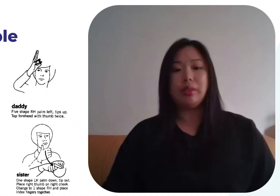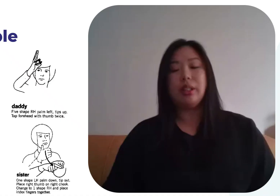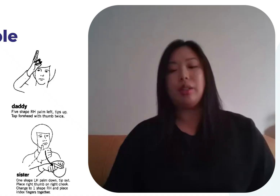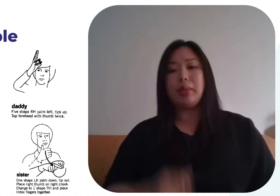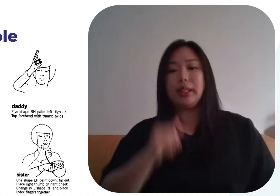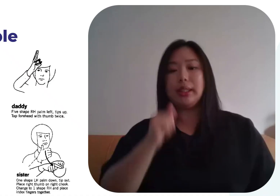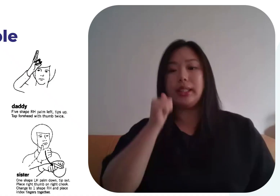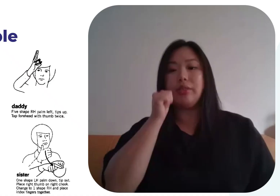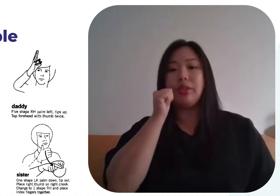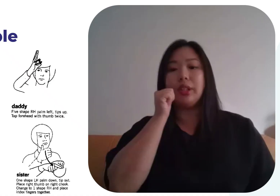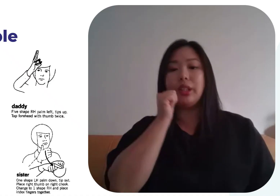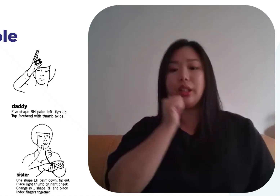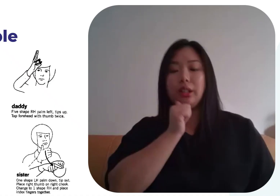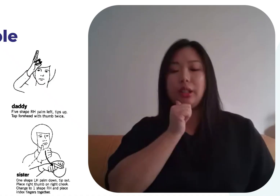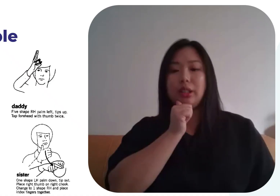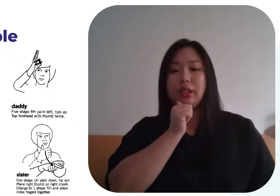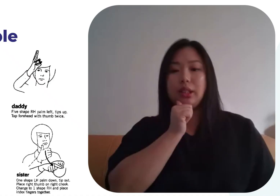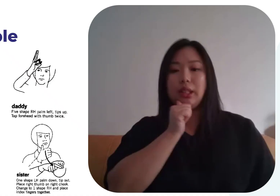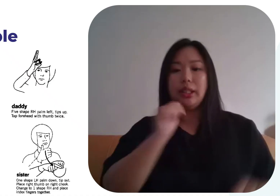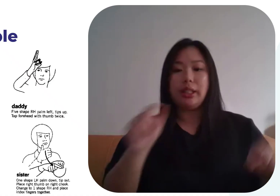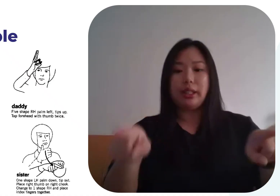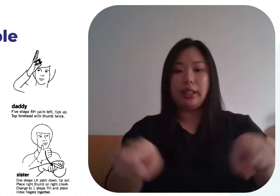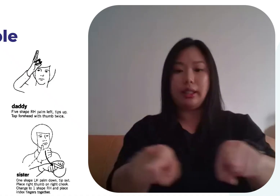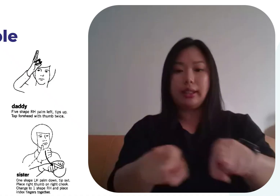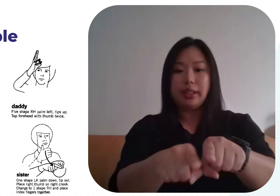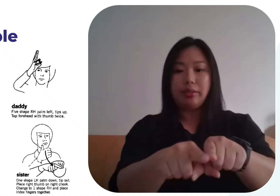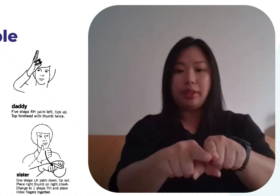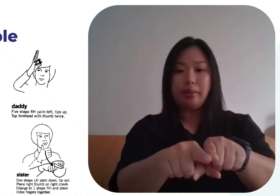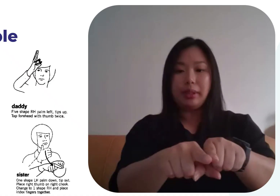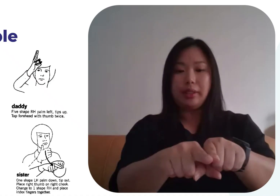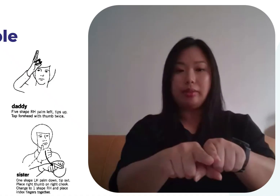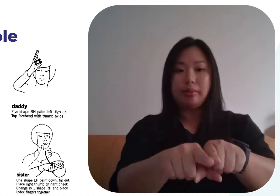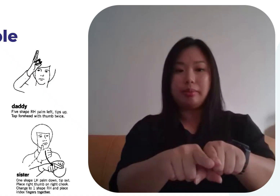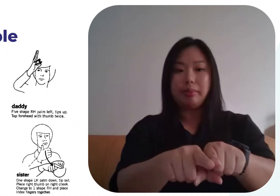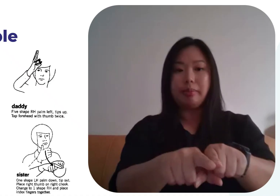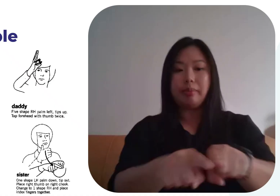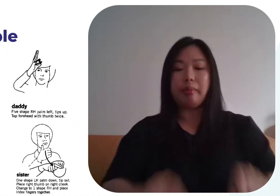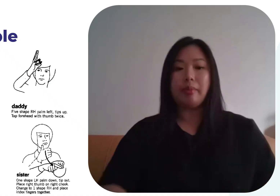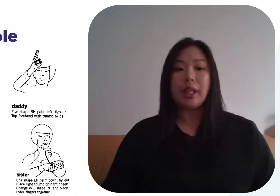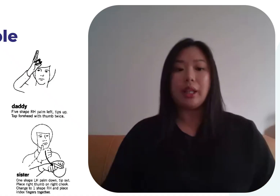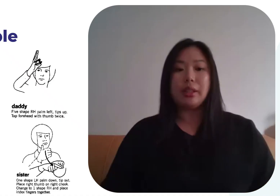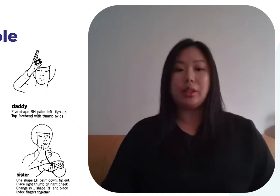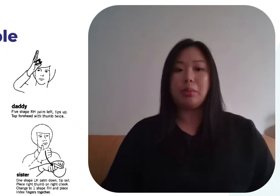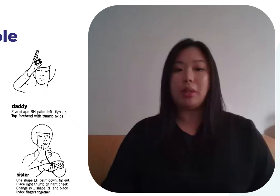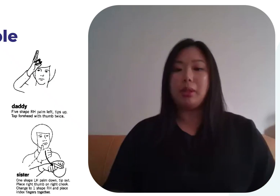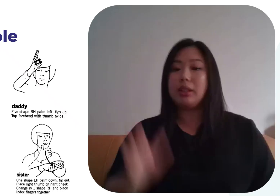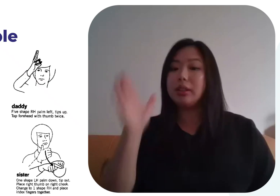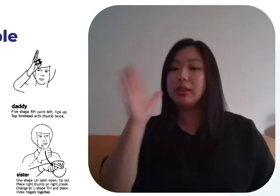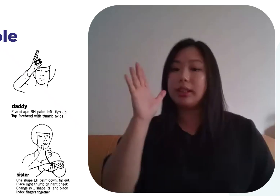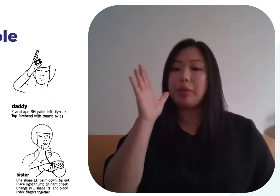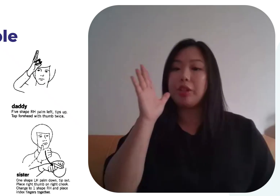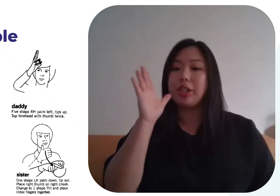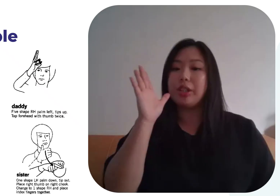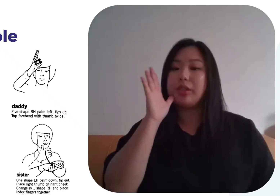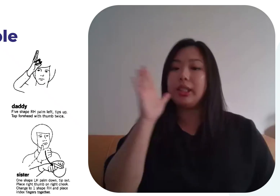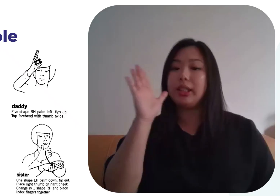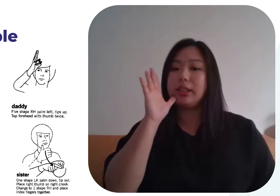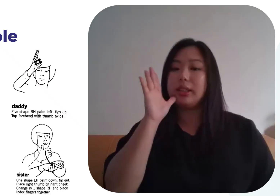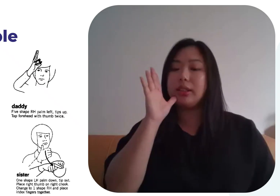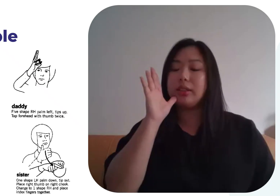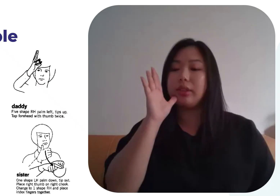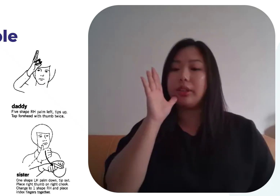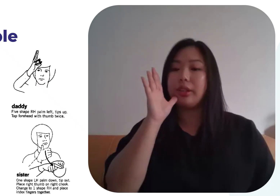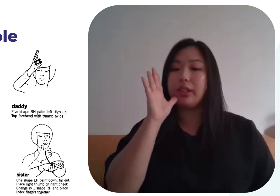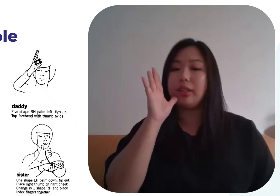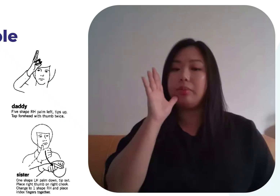Sister, you make the sign for girl in the same family. So mama, tap your chin